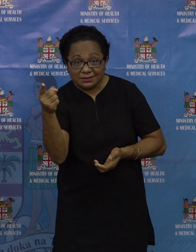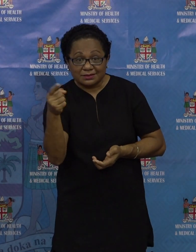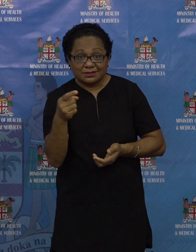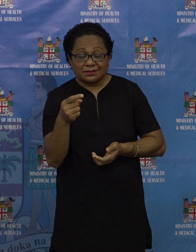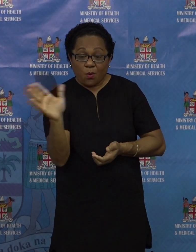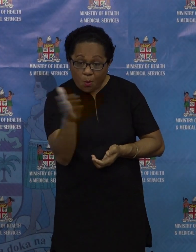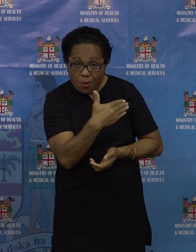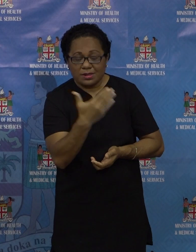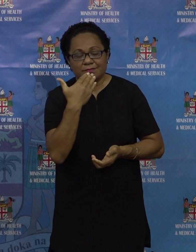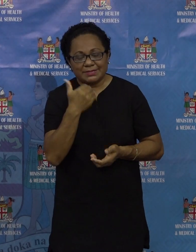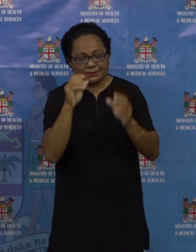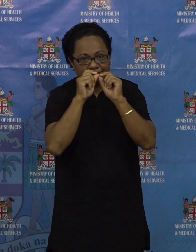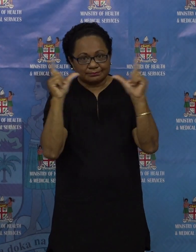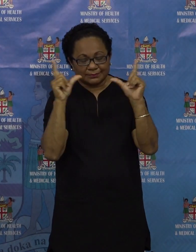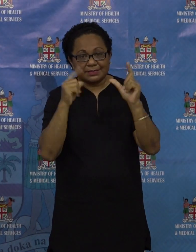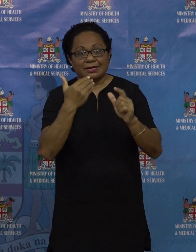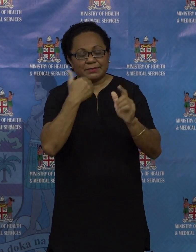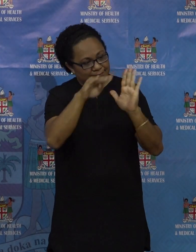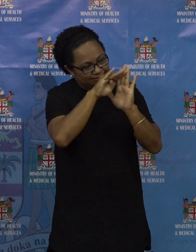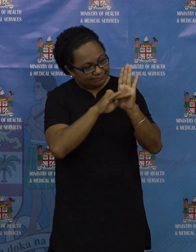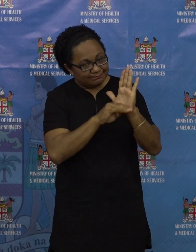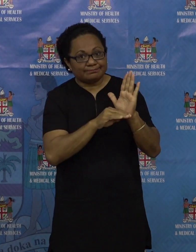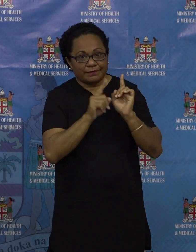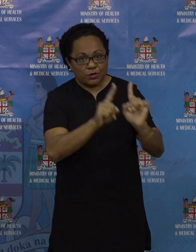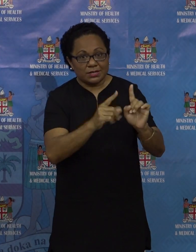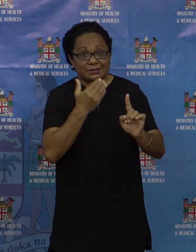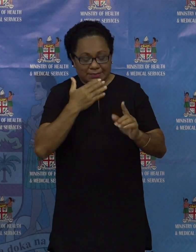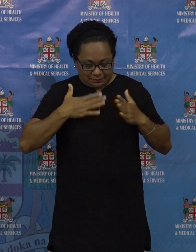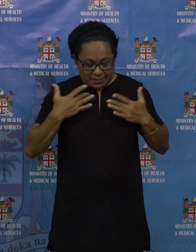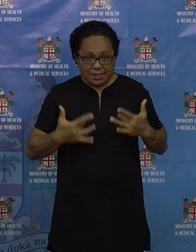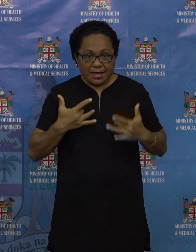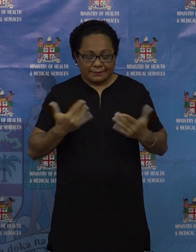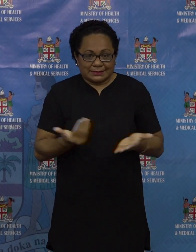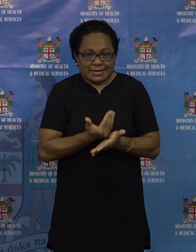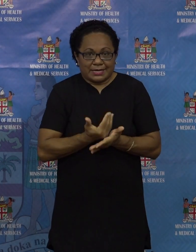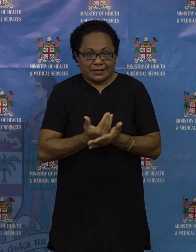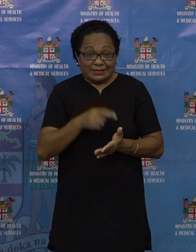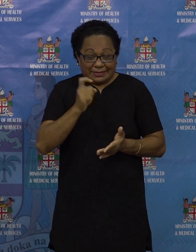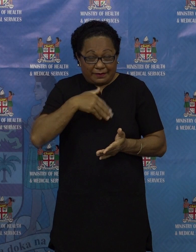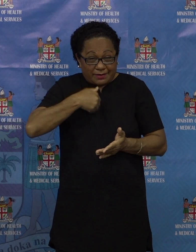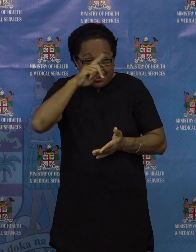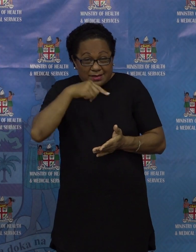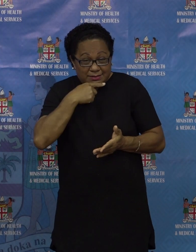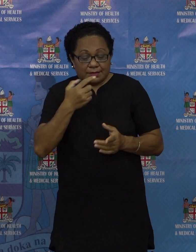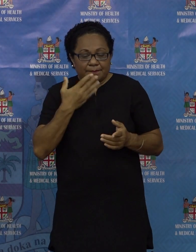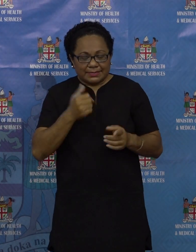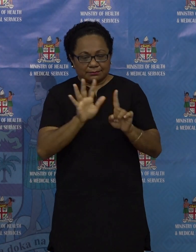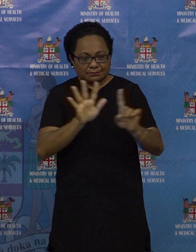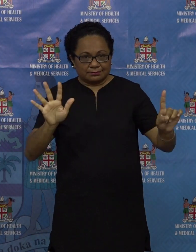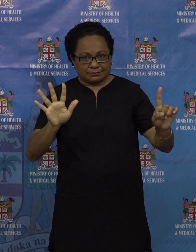you still have to be alert to your own health and immediately self-isolate if you have symptoms of